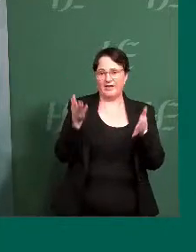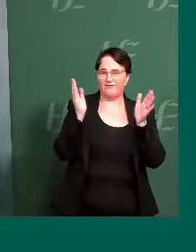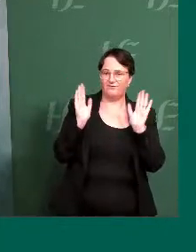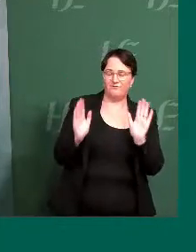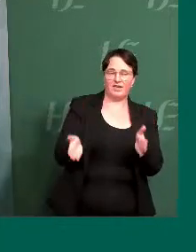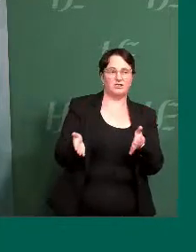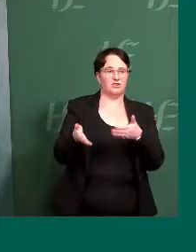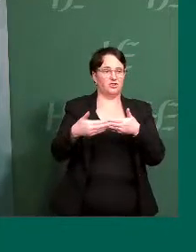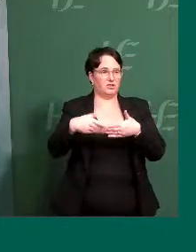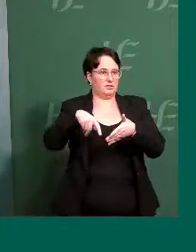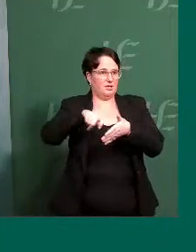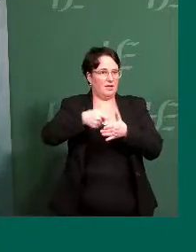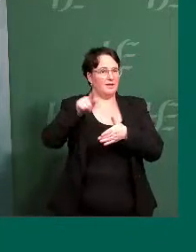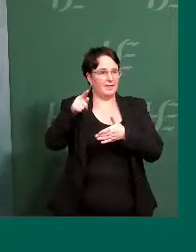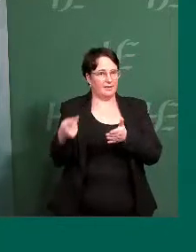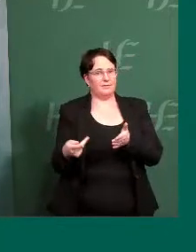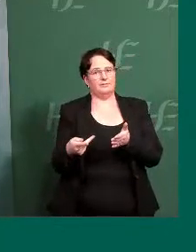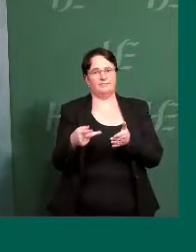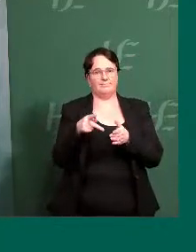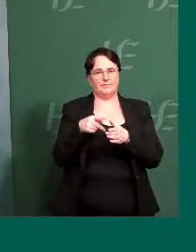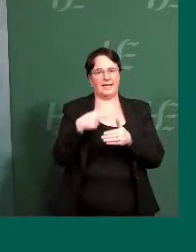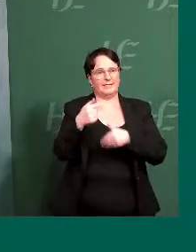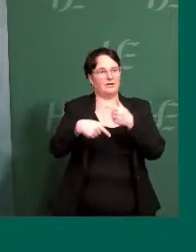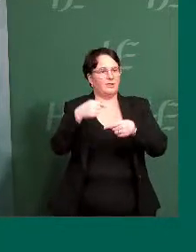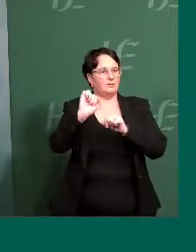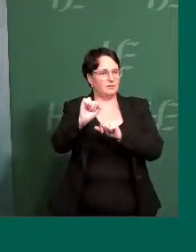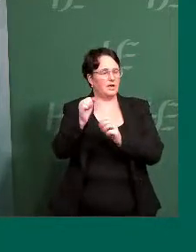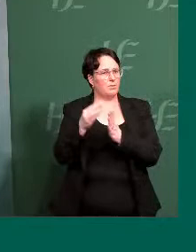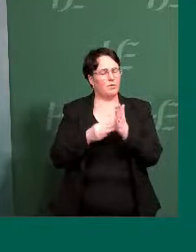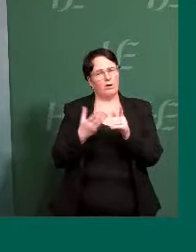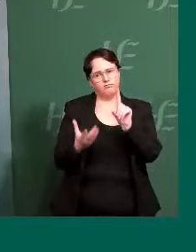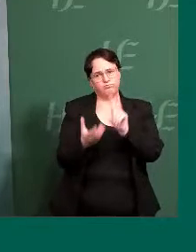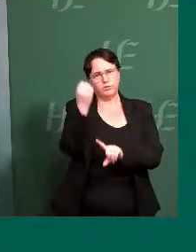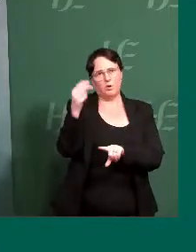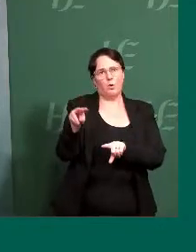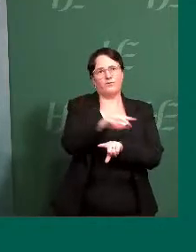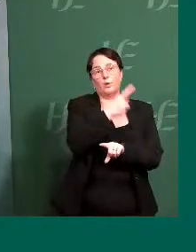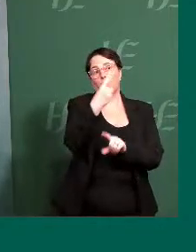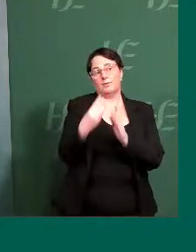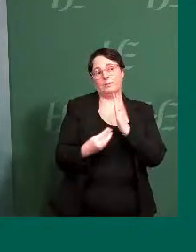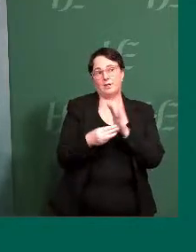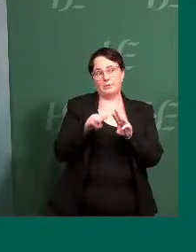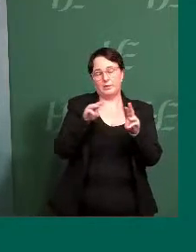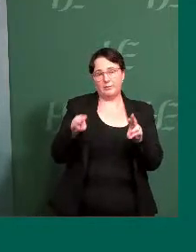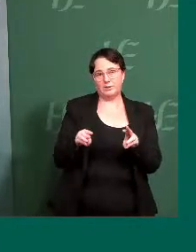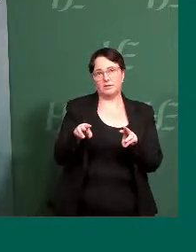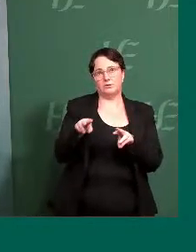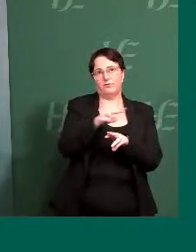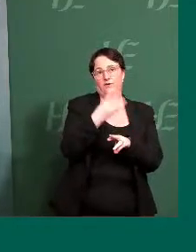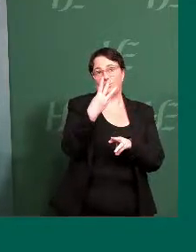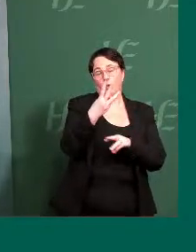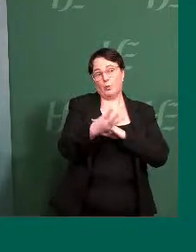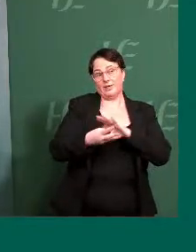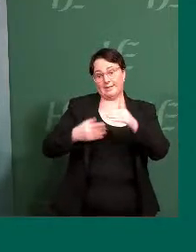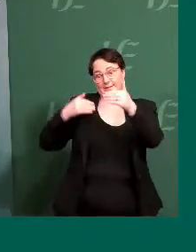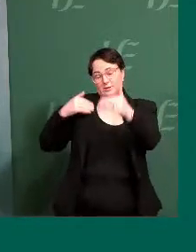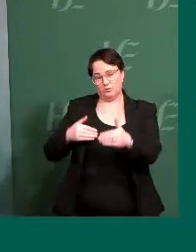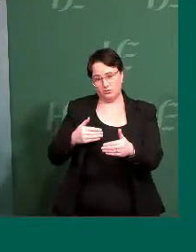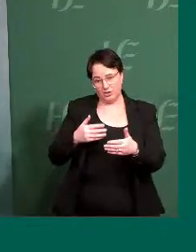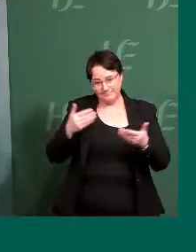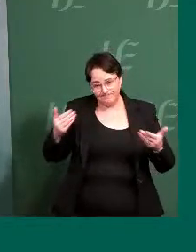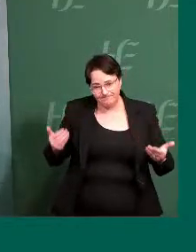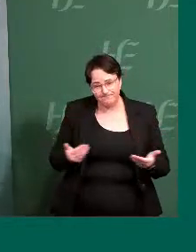now the accelerated programme, which was a real success. Over 1 million people in that 4-week cycle where we really put in a